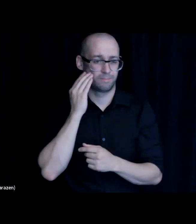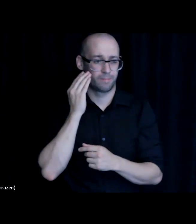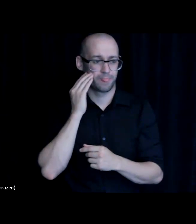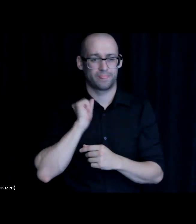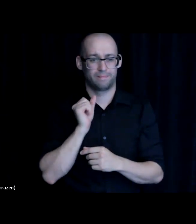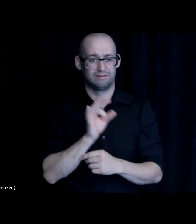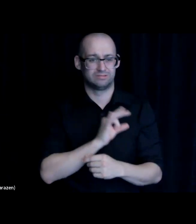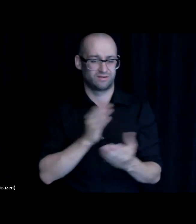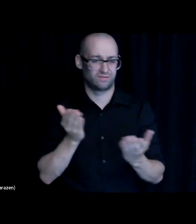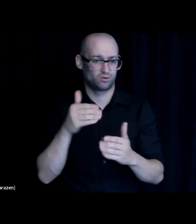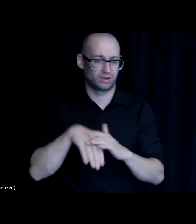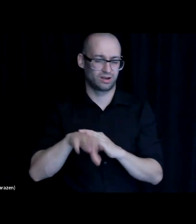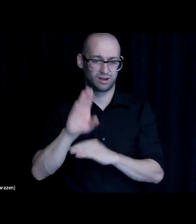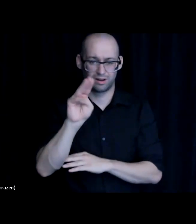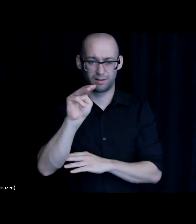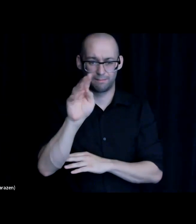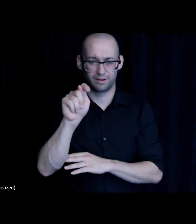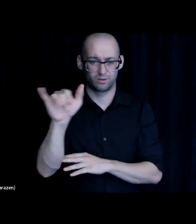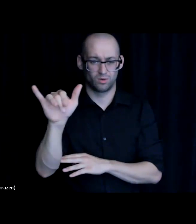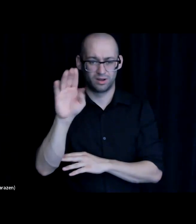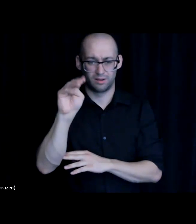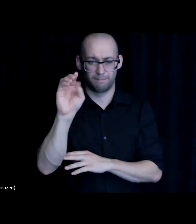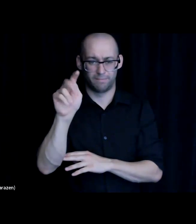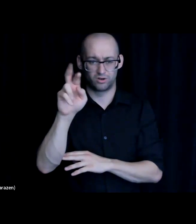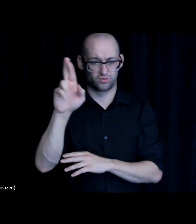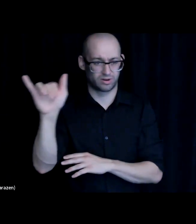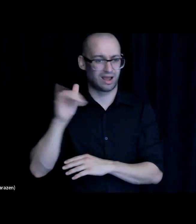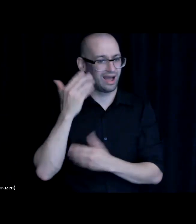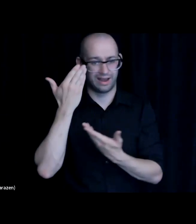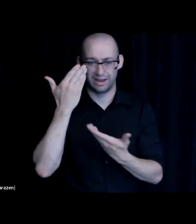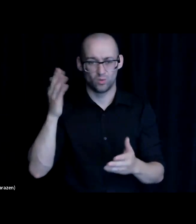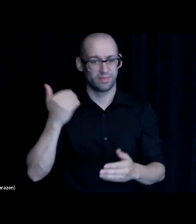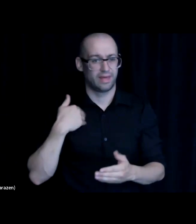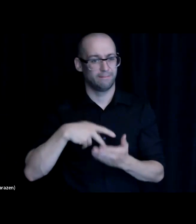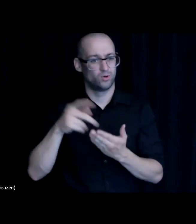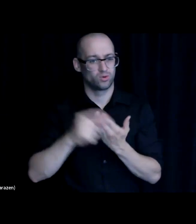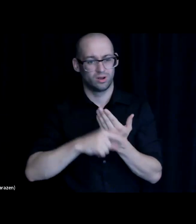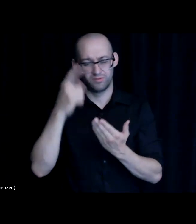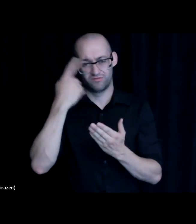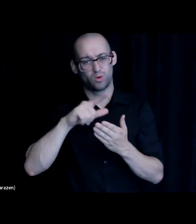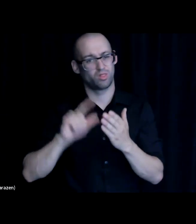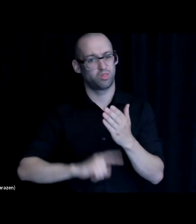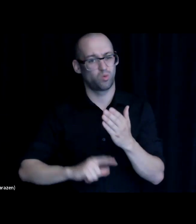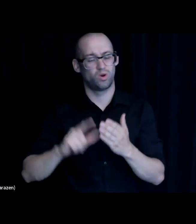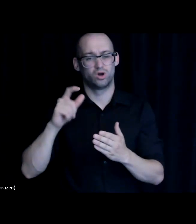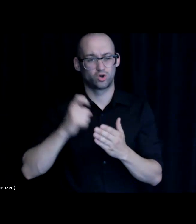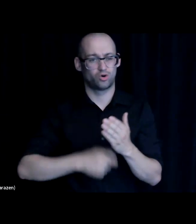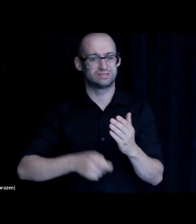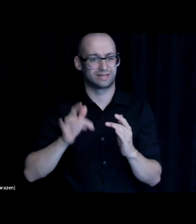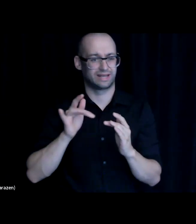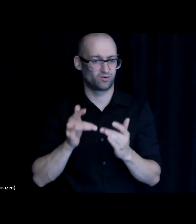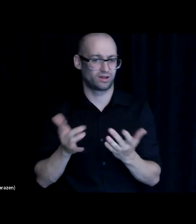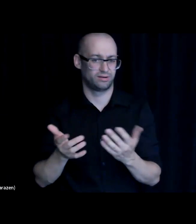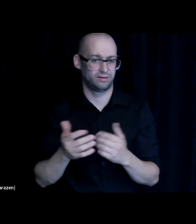here in Monterey, I didn't know there was a program for low-cost internet. Right. And if we could have those materials available, even at the